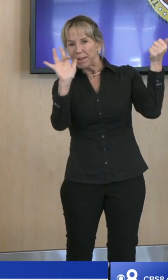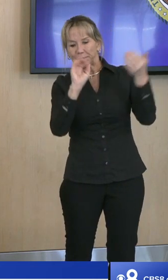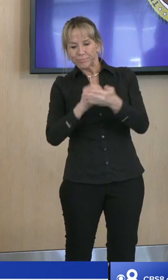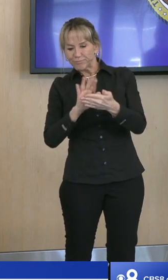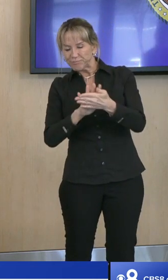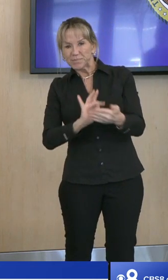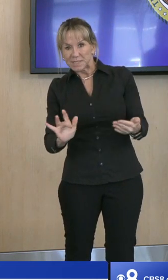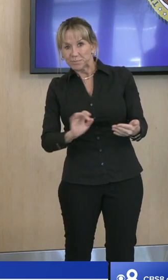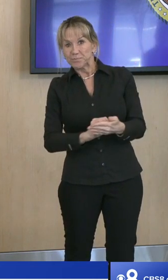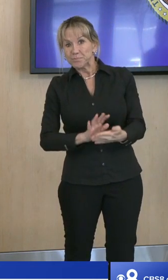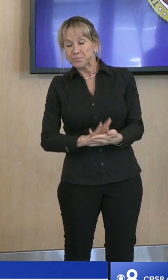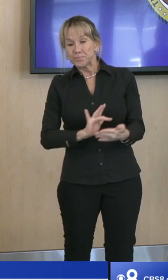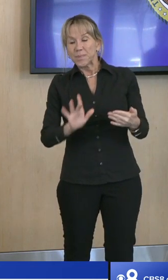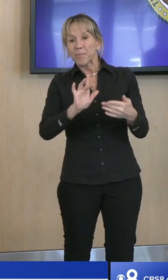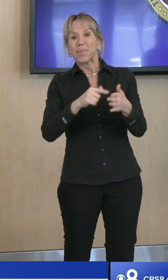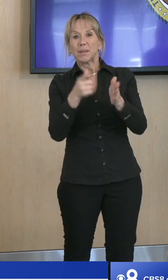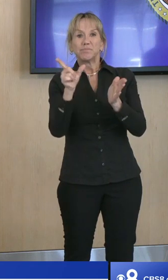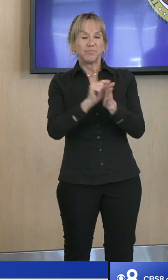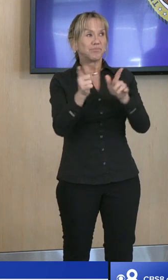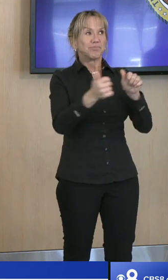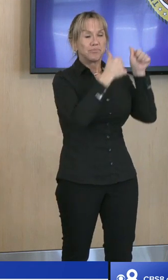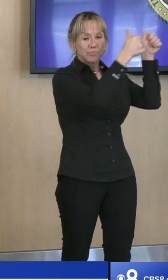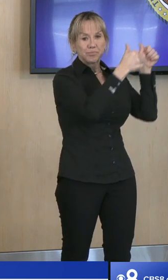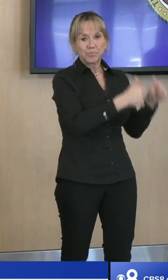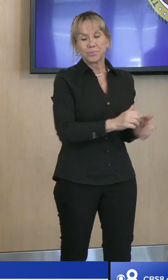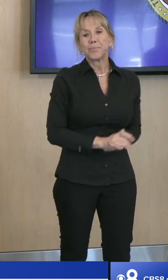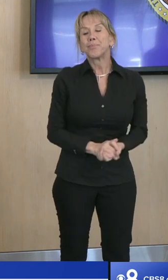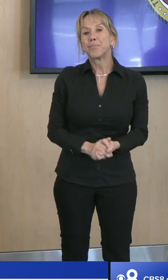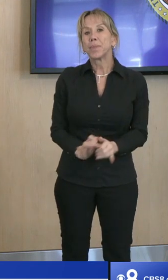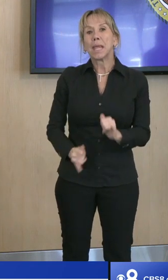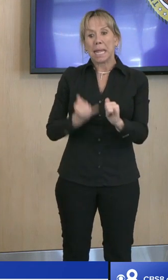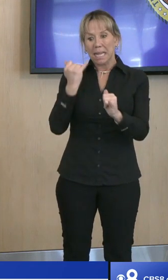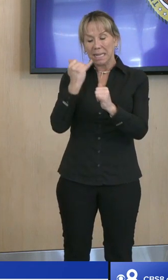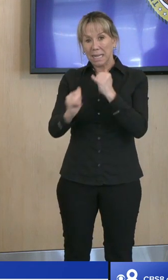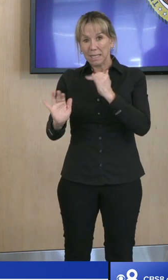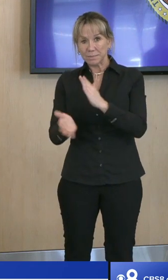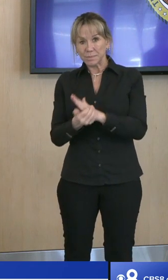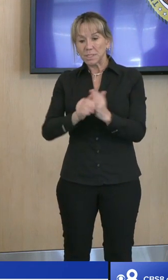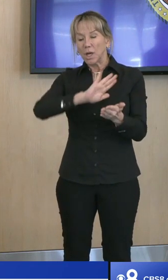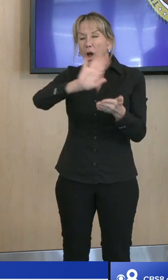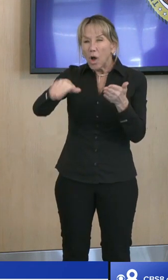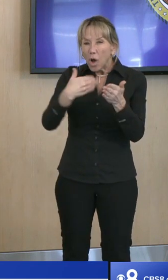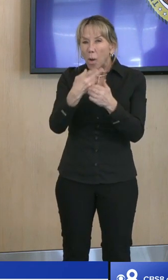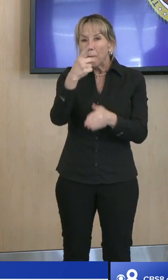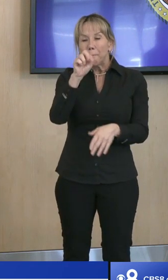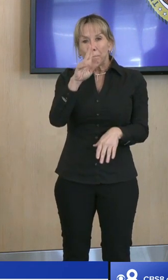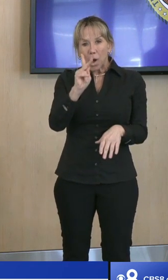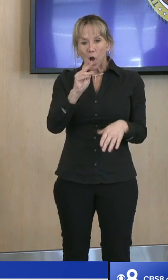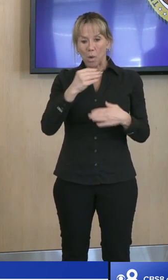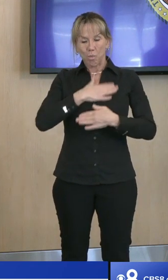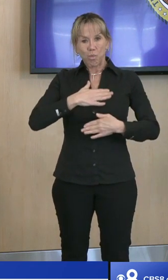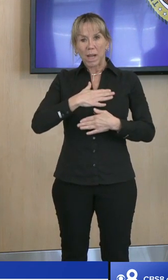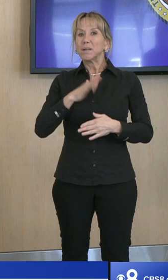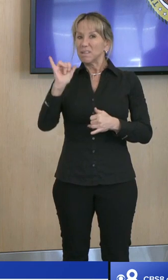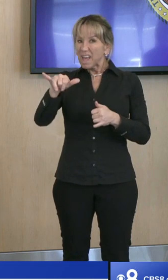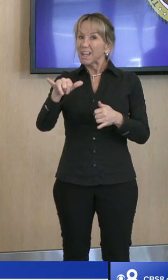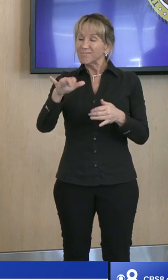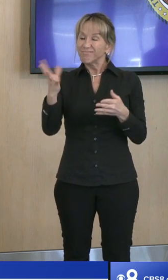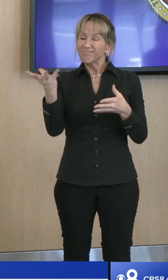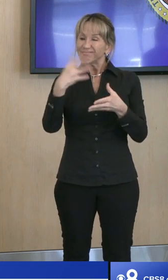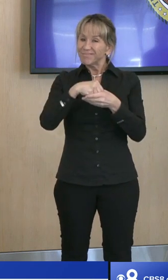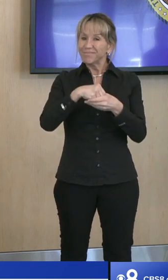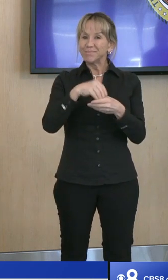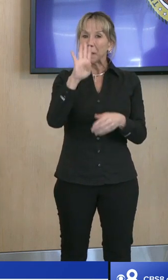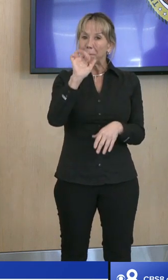Last, all public parks and recreation areas, including public beaches, shall close their